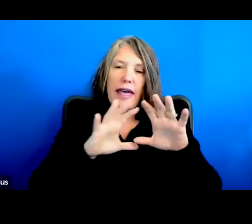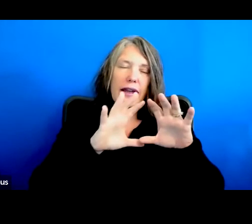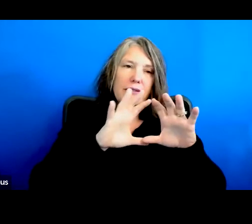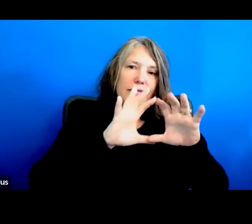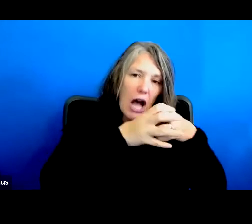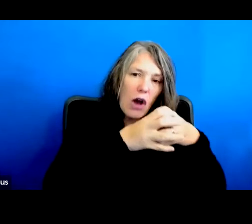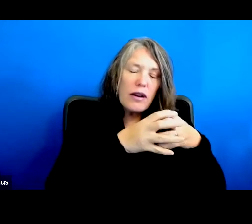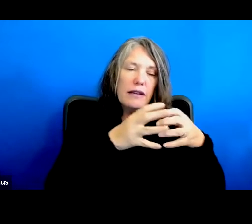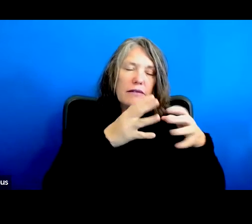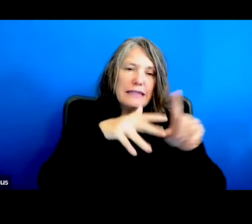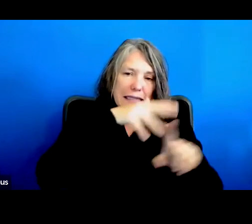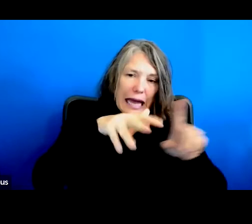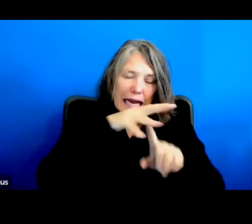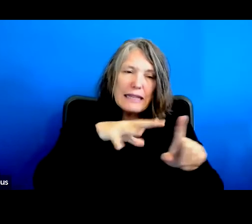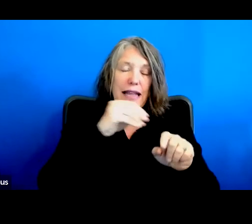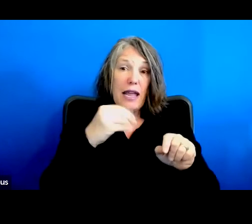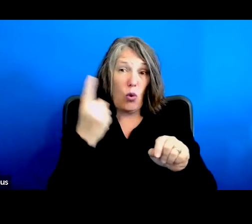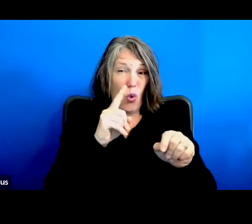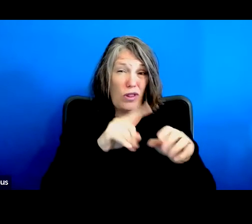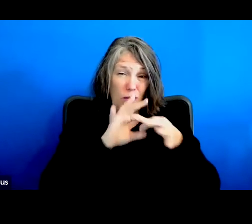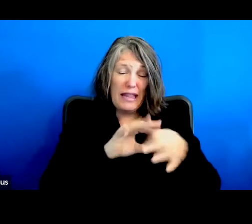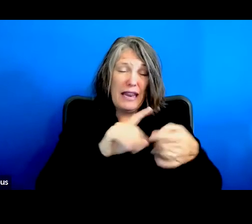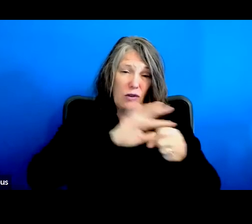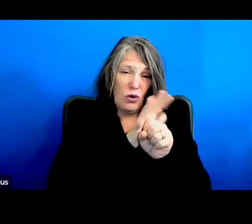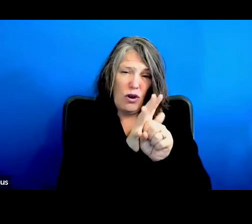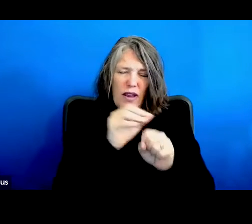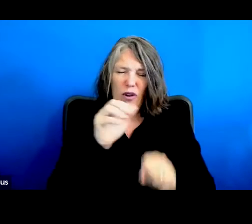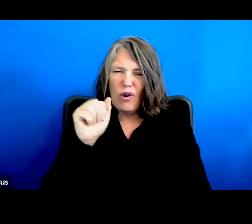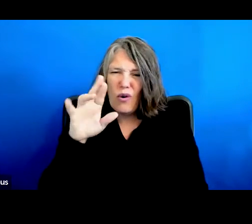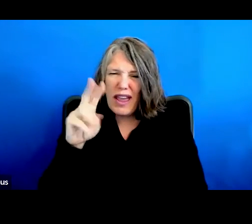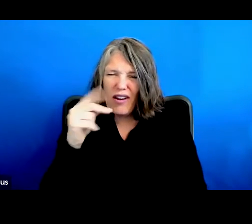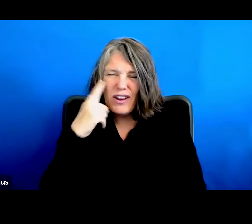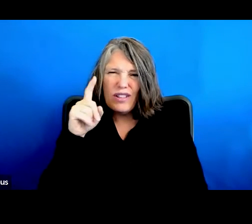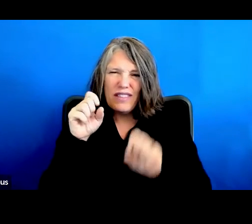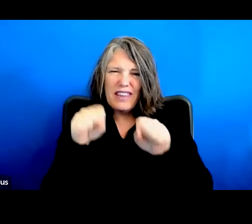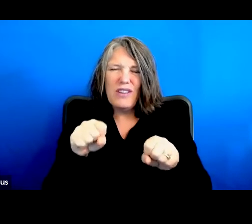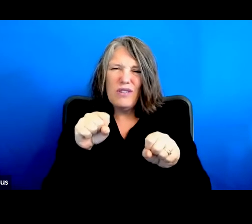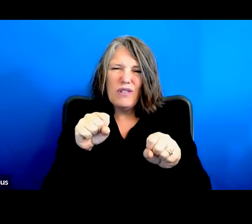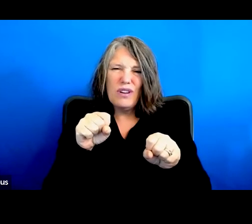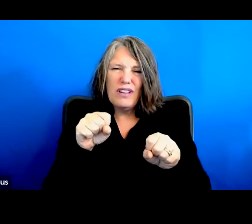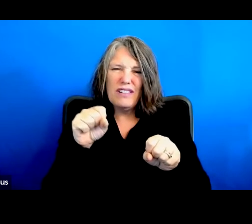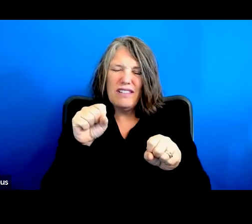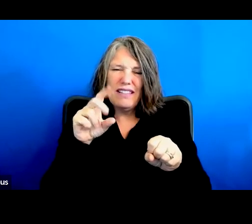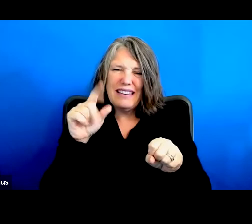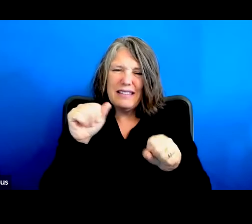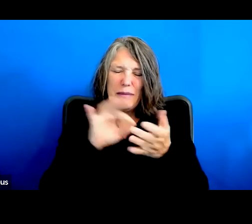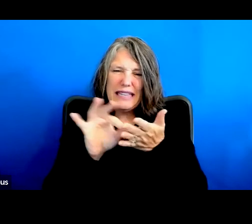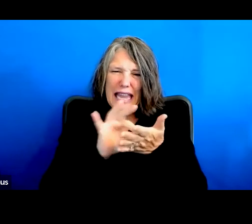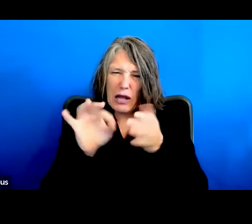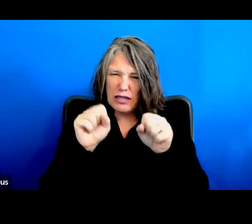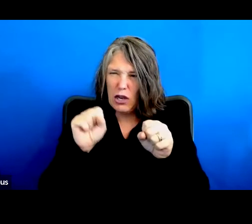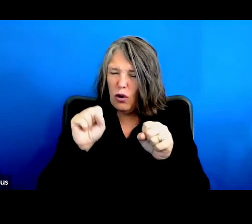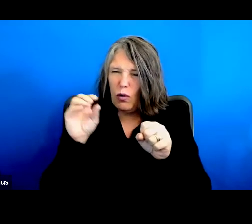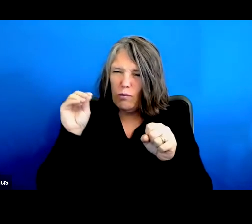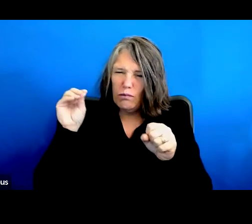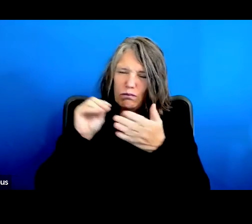kind of want to put in maybe, or Aaron, do you think you could put in a link to the chat to the disability counts?